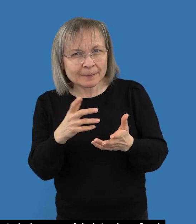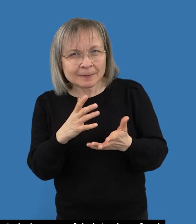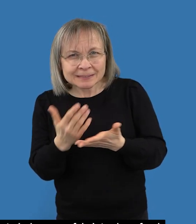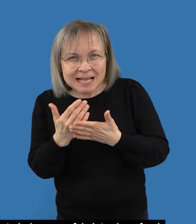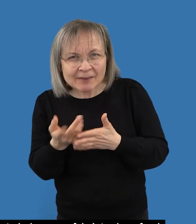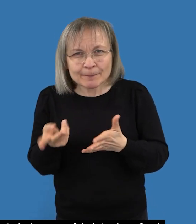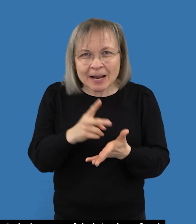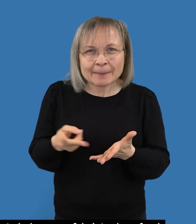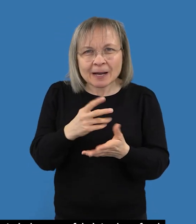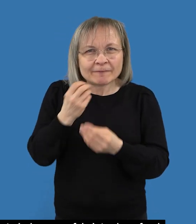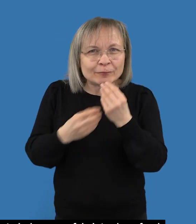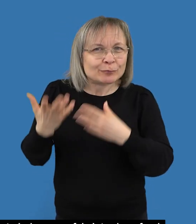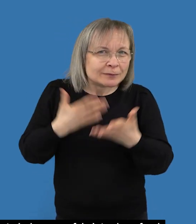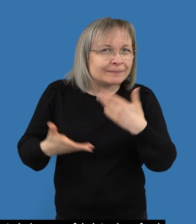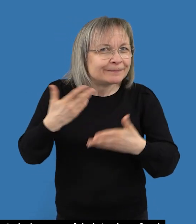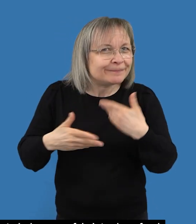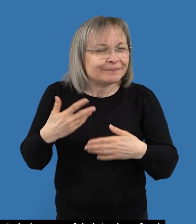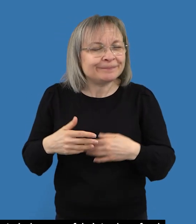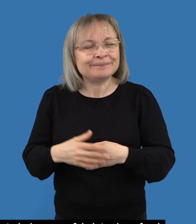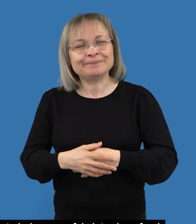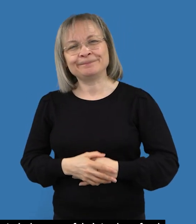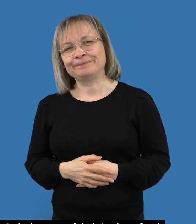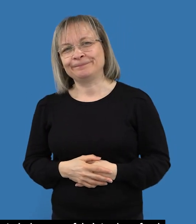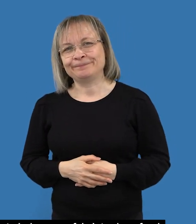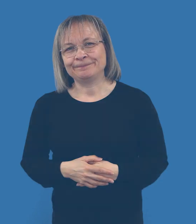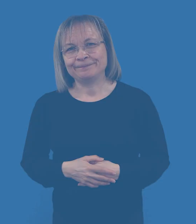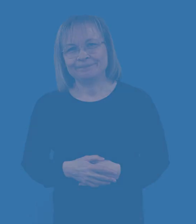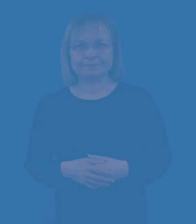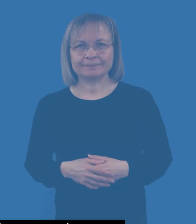They will be able to help you safely introduce food.